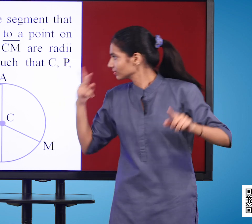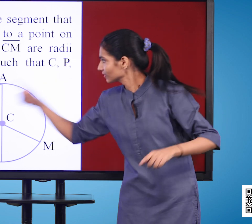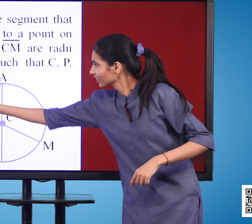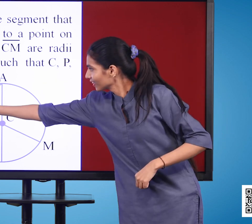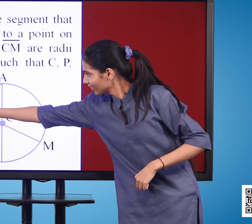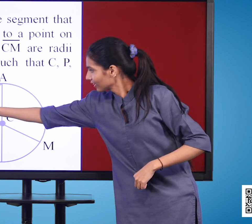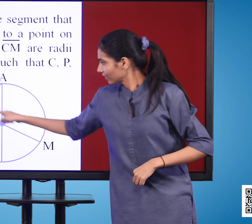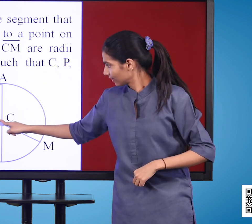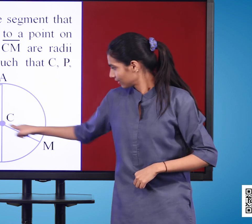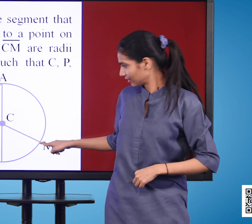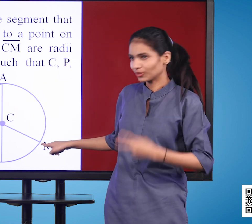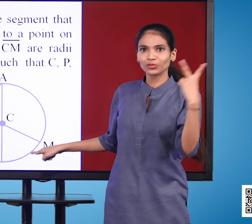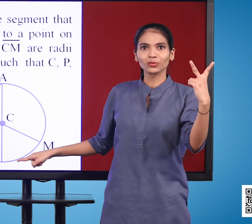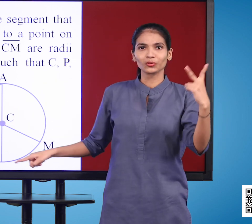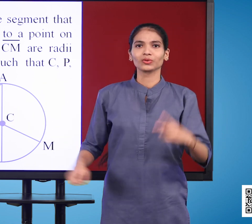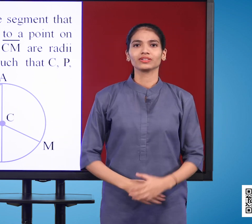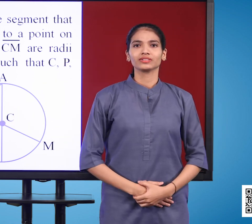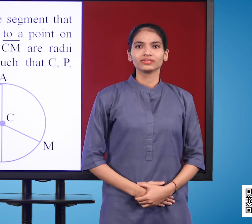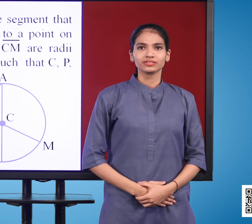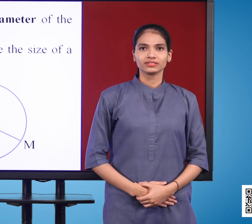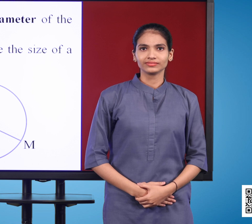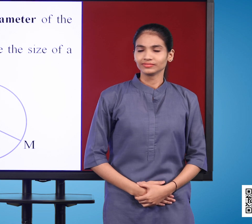M are in a line.